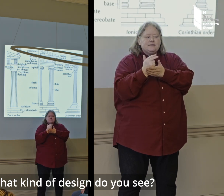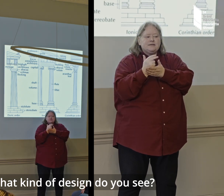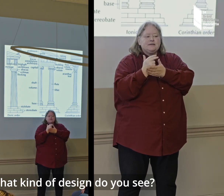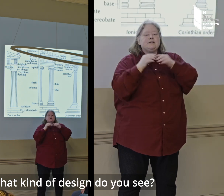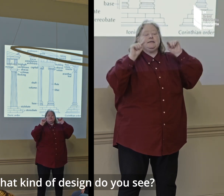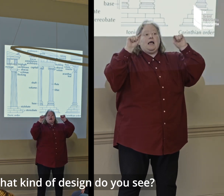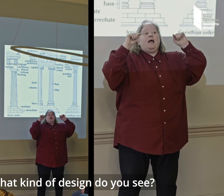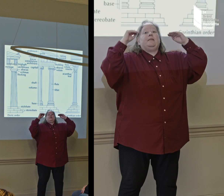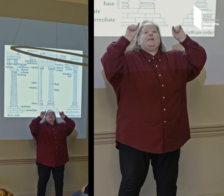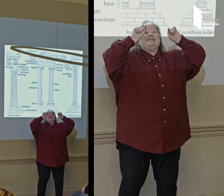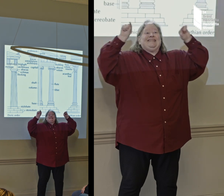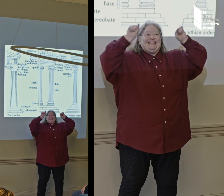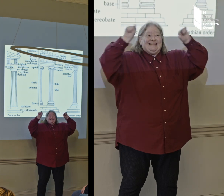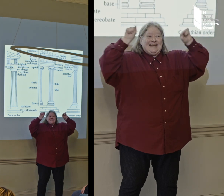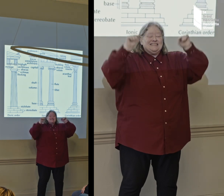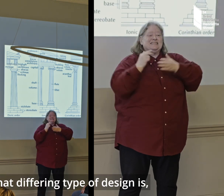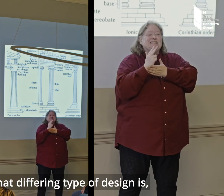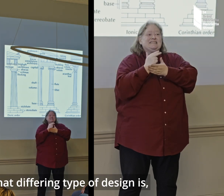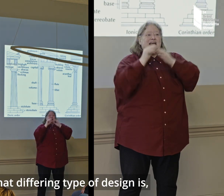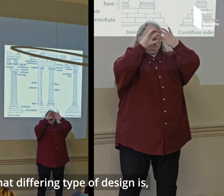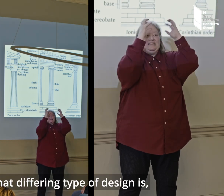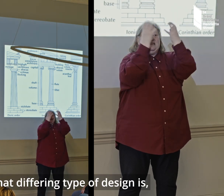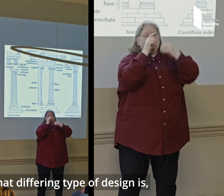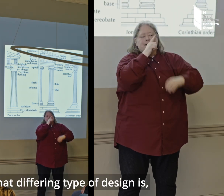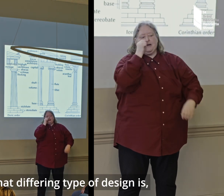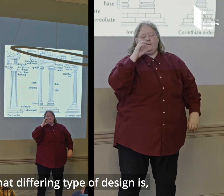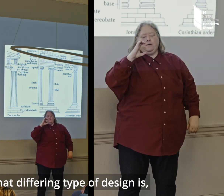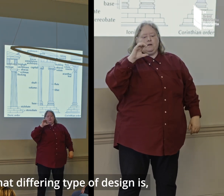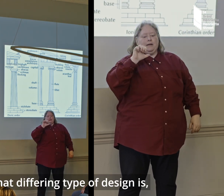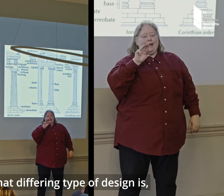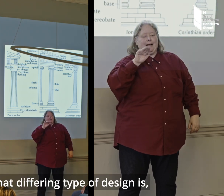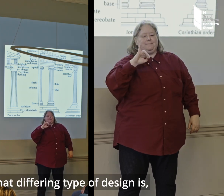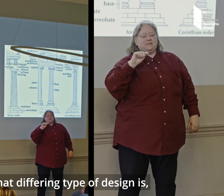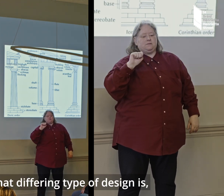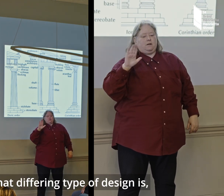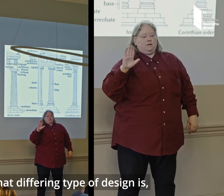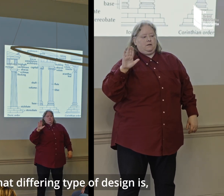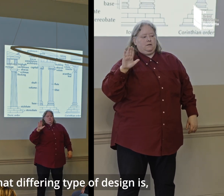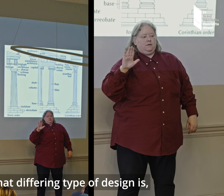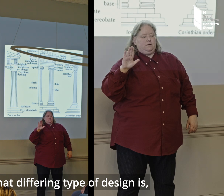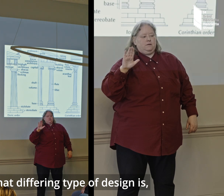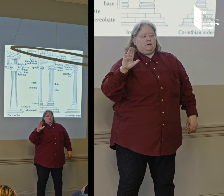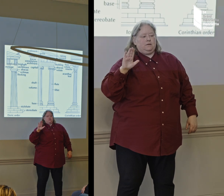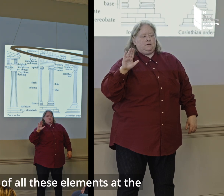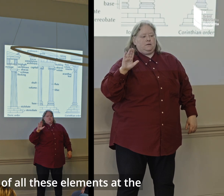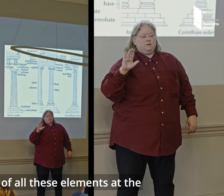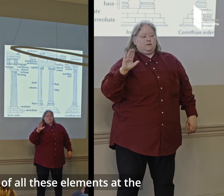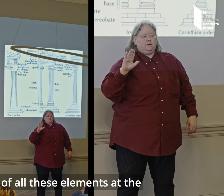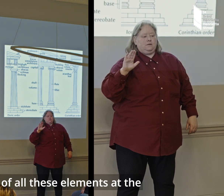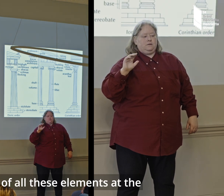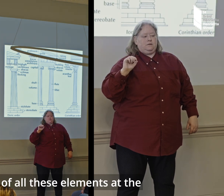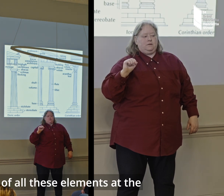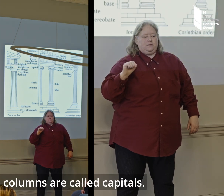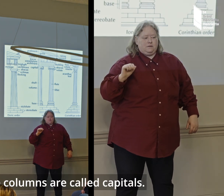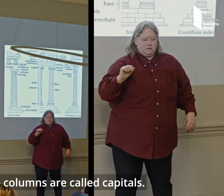kind of design do you see? Because that differing type of design is, well, first of all,